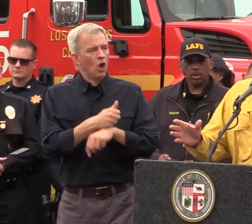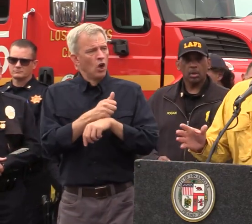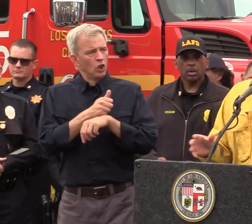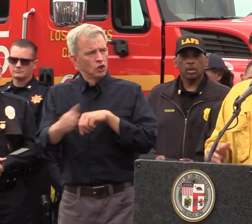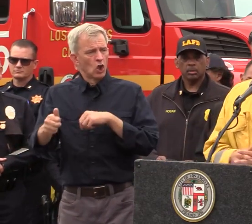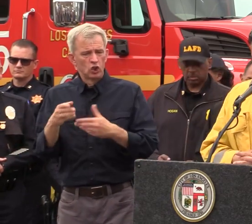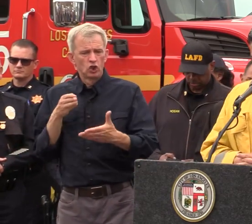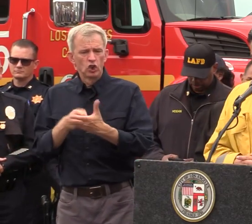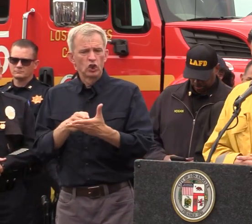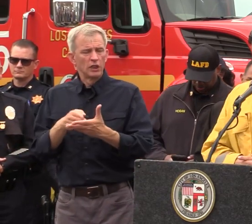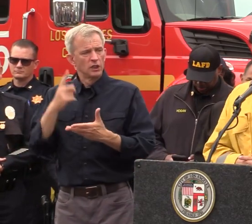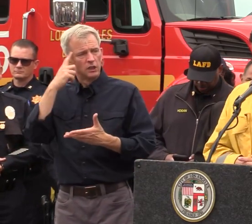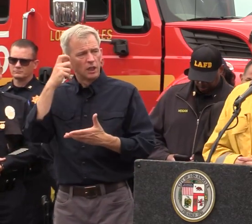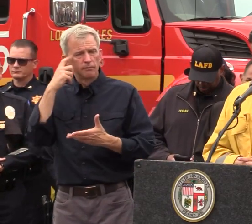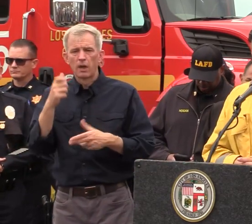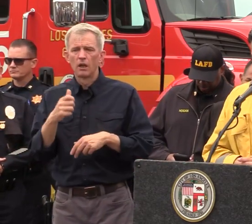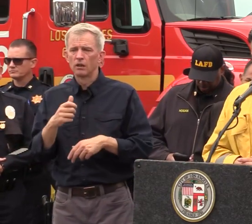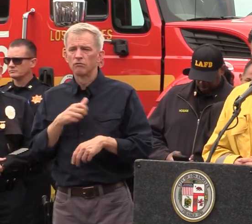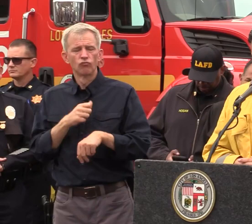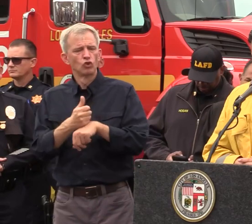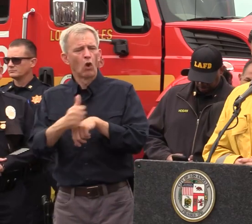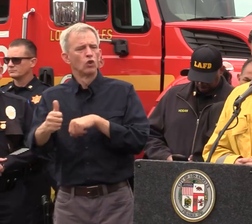I can't elaborate on that at this time.